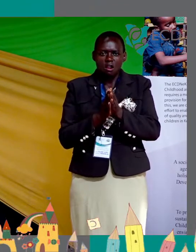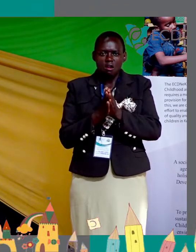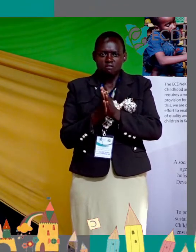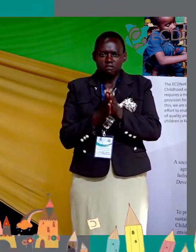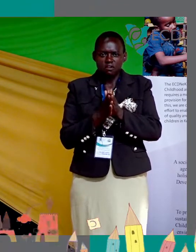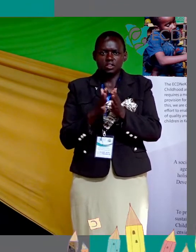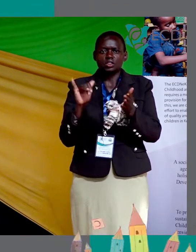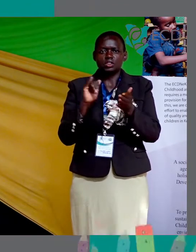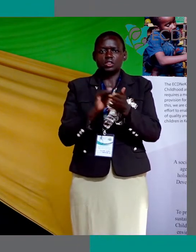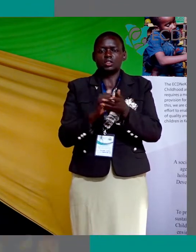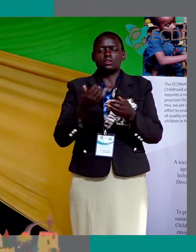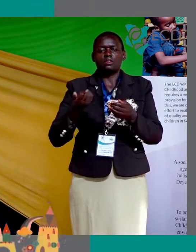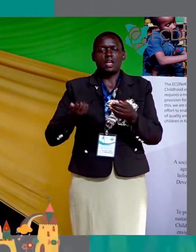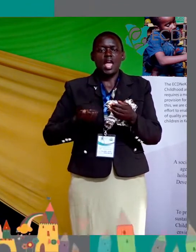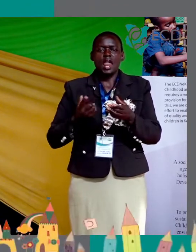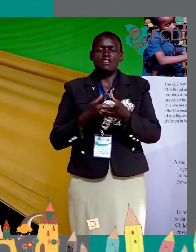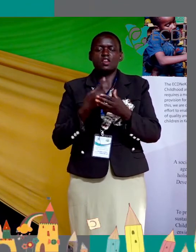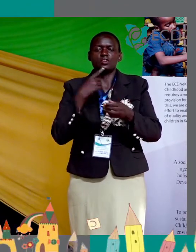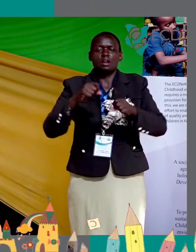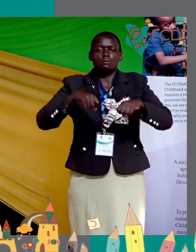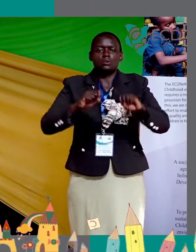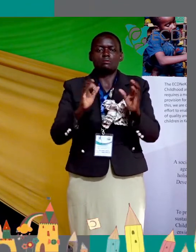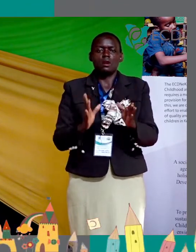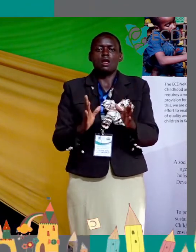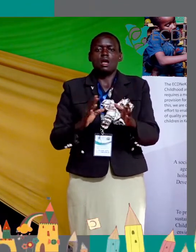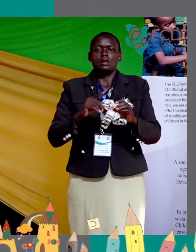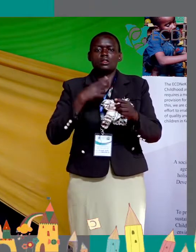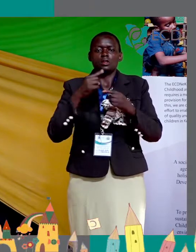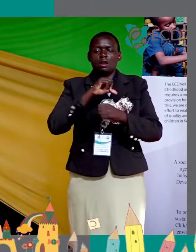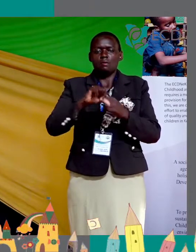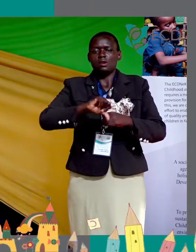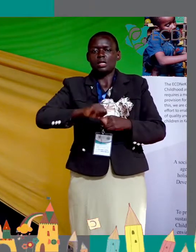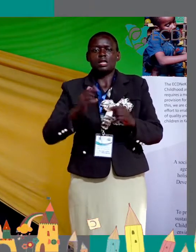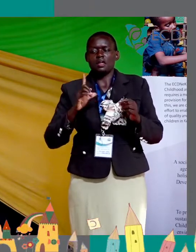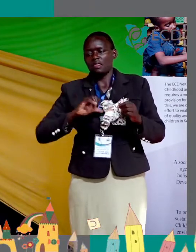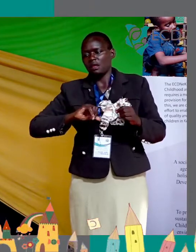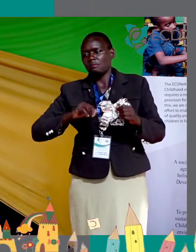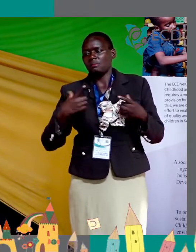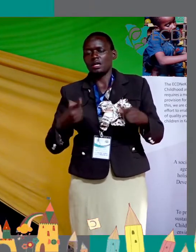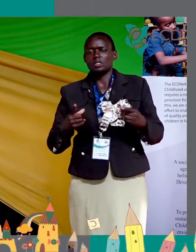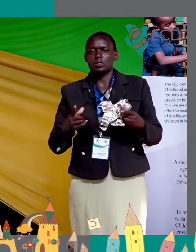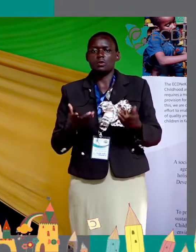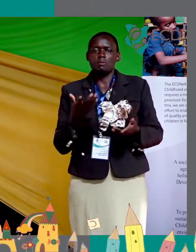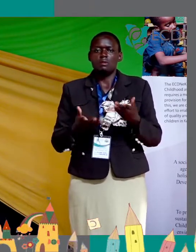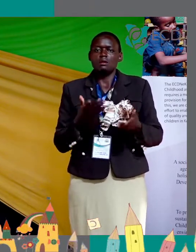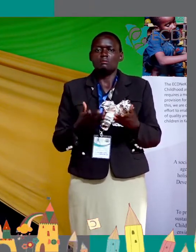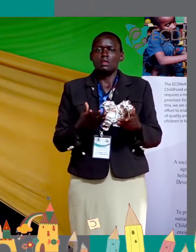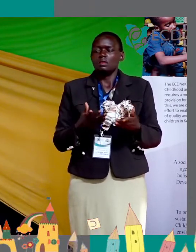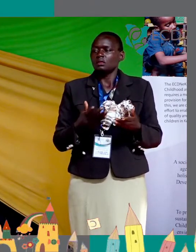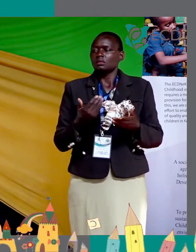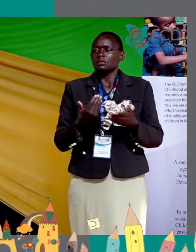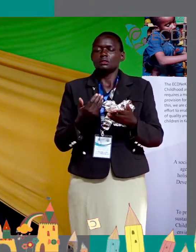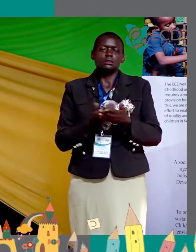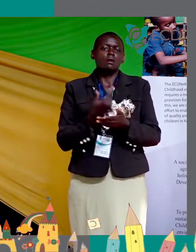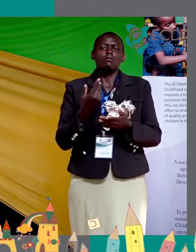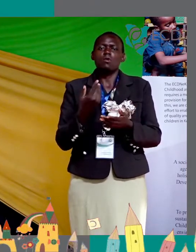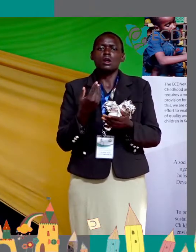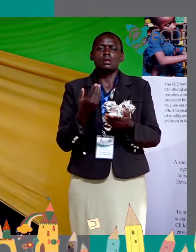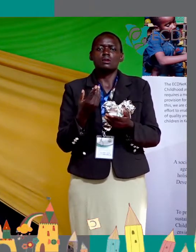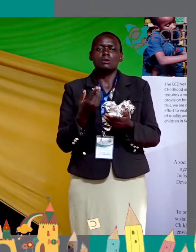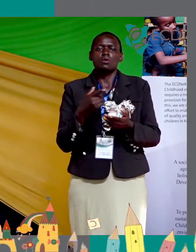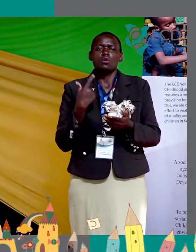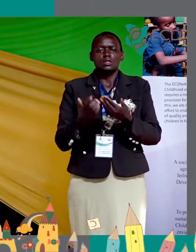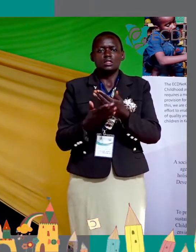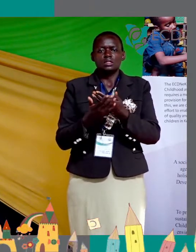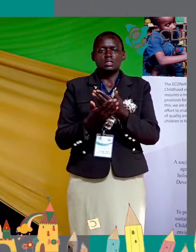is the man you will talk about, a boda, you will talk about somebody, a cow, somebody who is